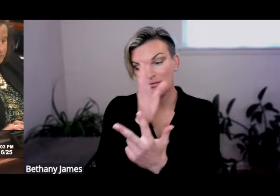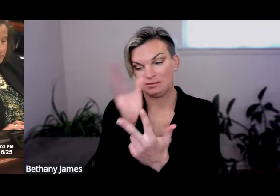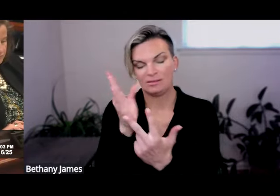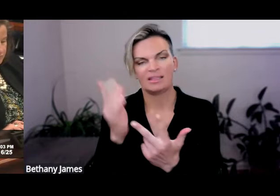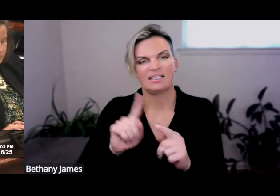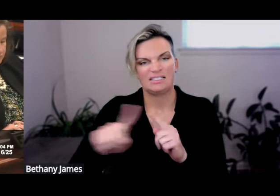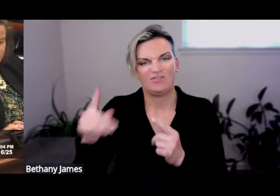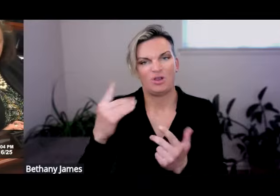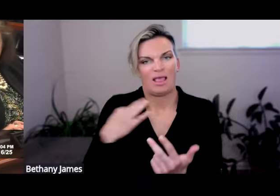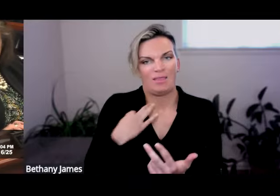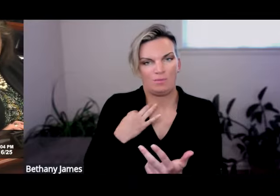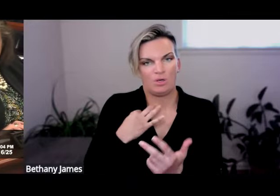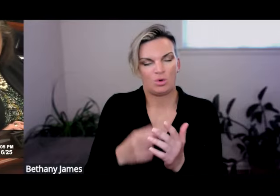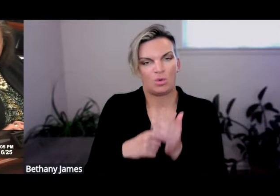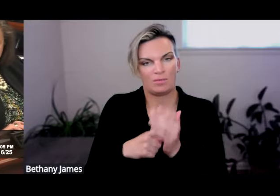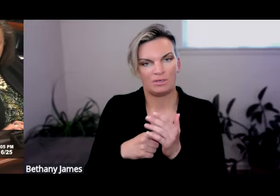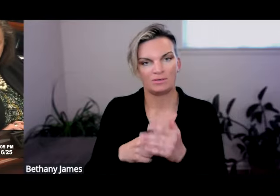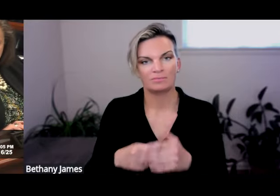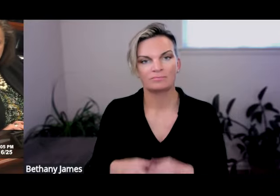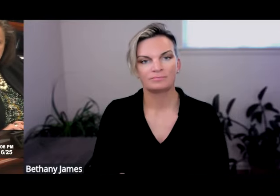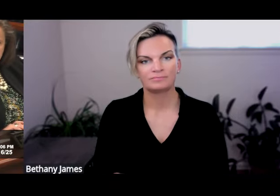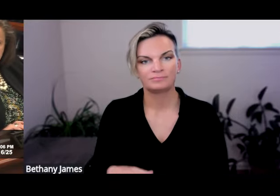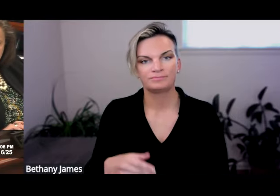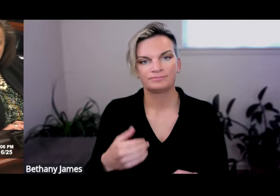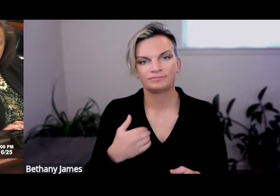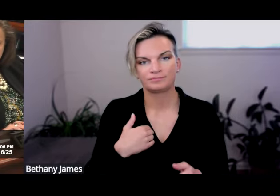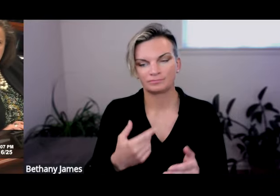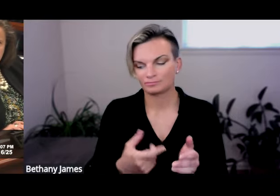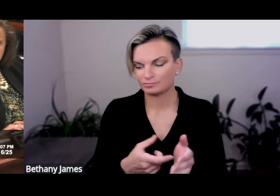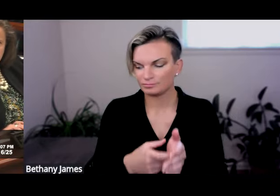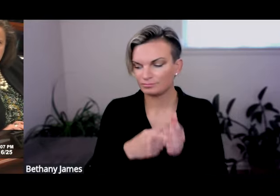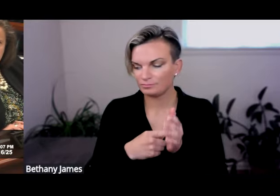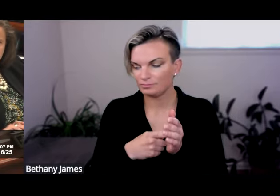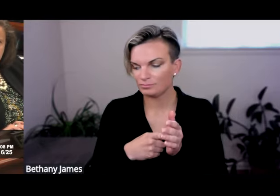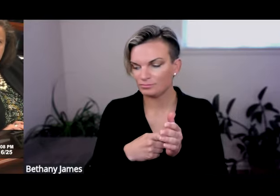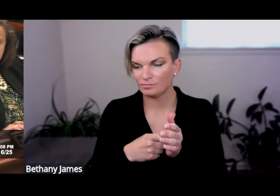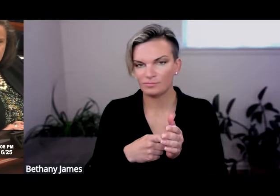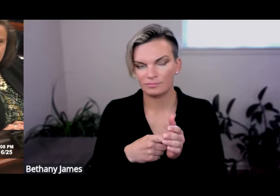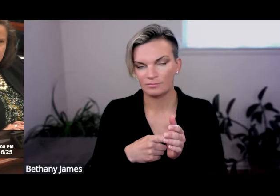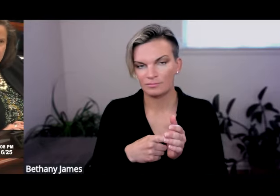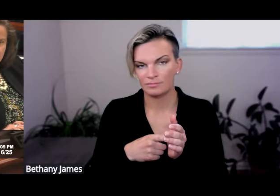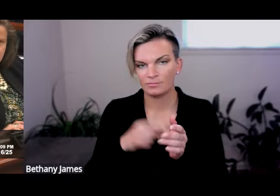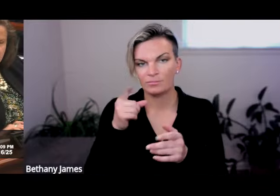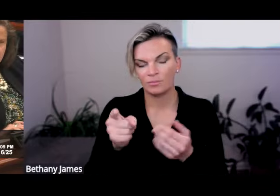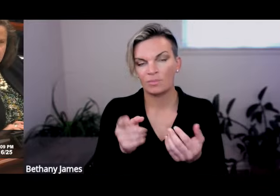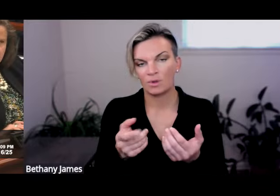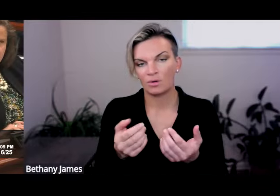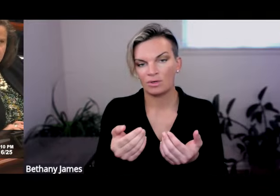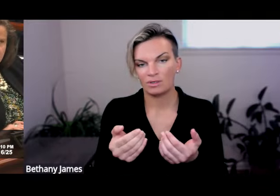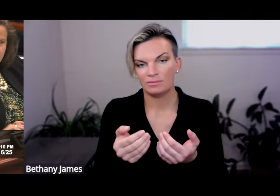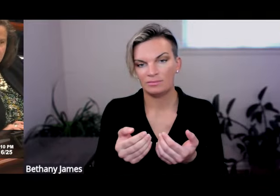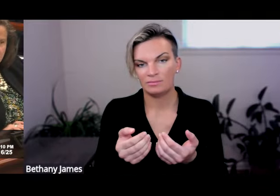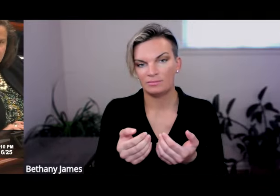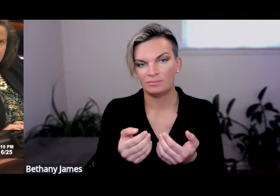be the requirement that you're distinguishing between those two groups of